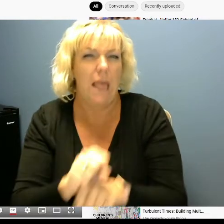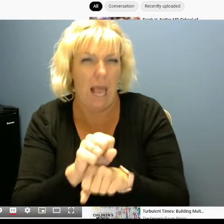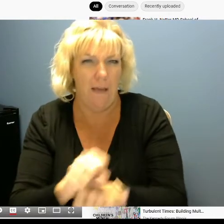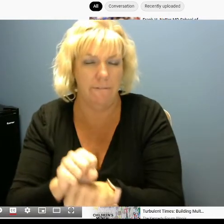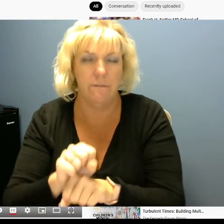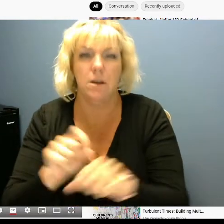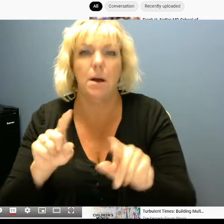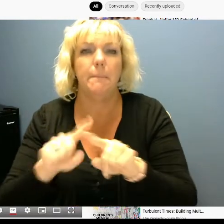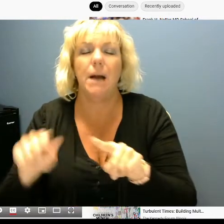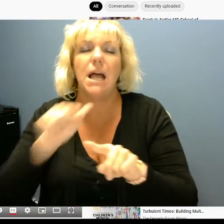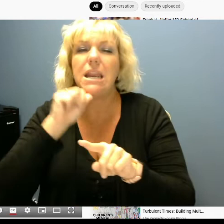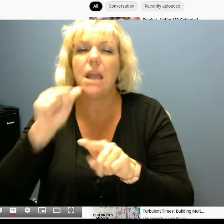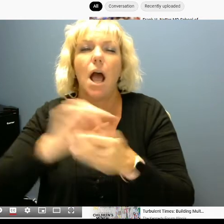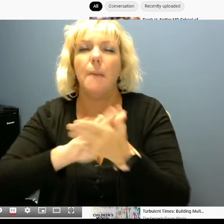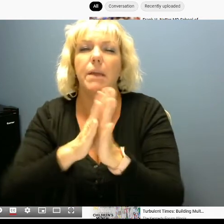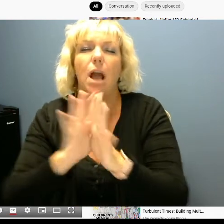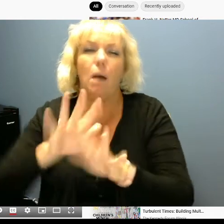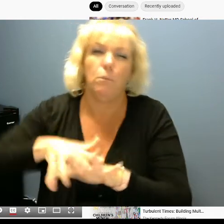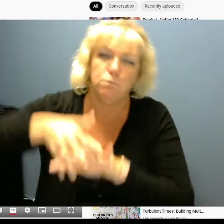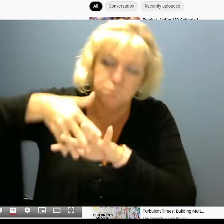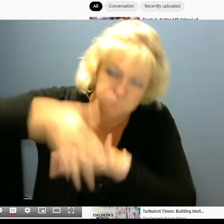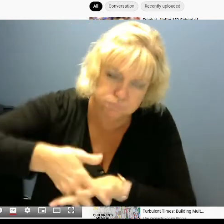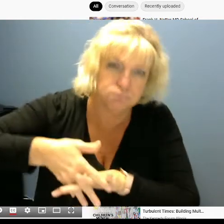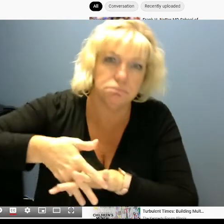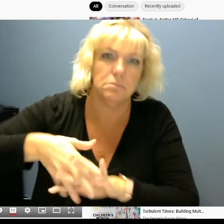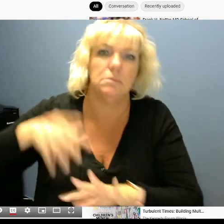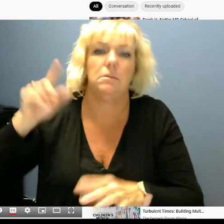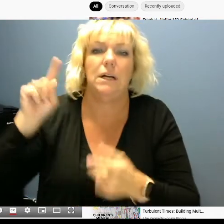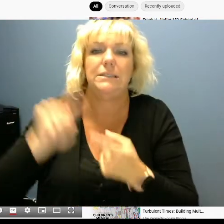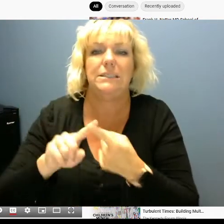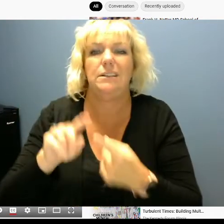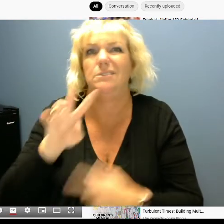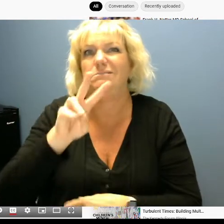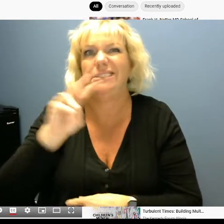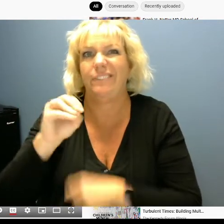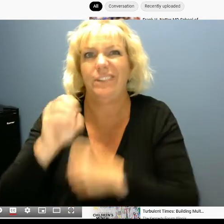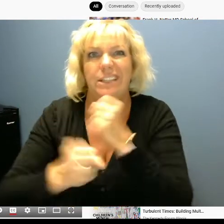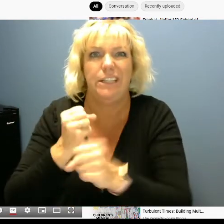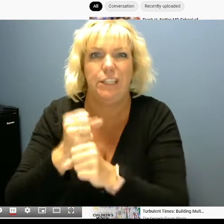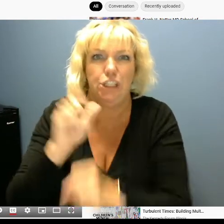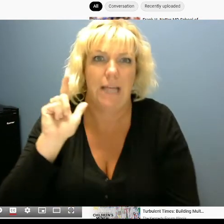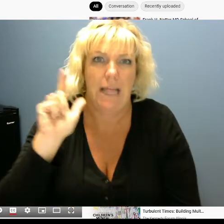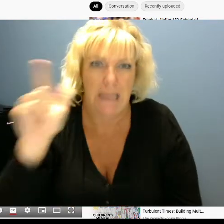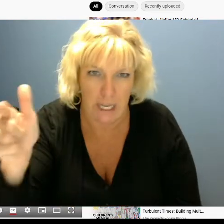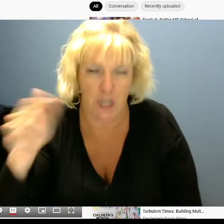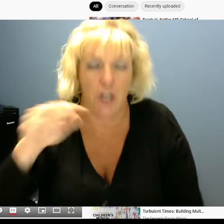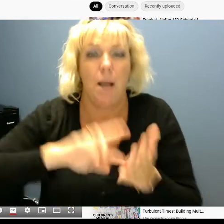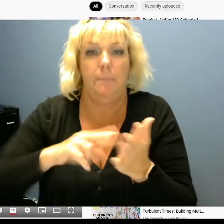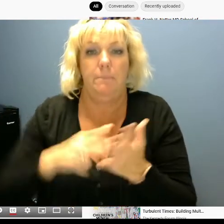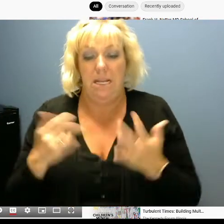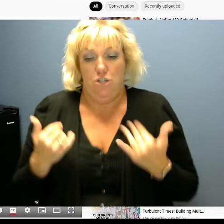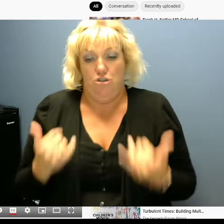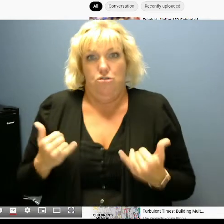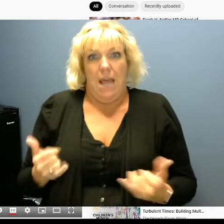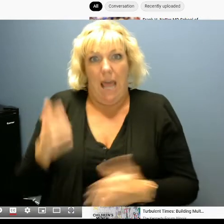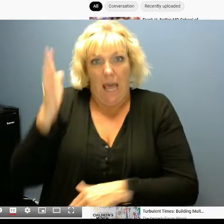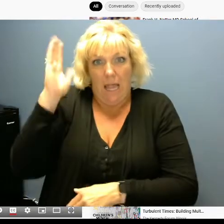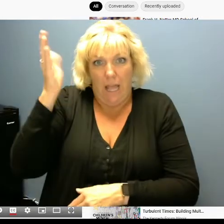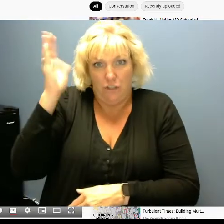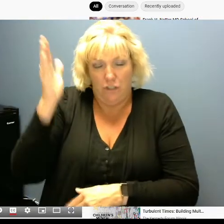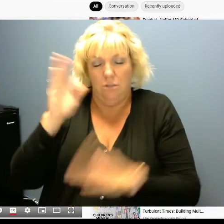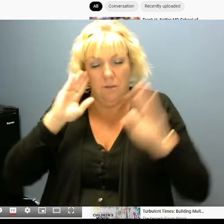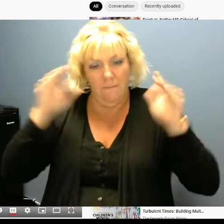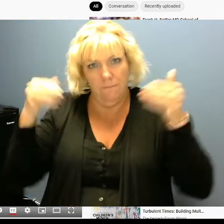be entrenched until about 70 or so years. And so in this lecture, we're focusing on indentured servitude. And